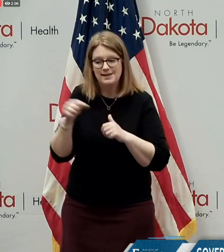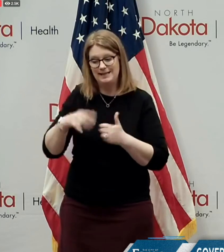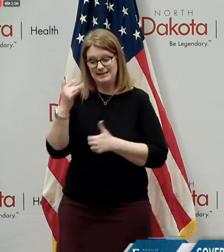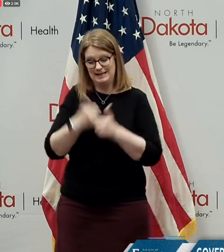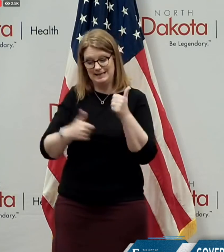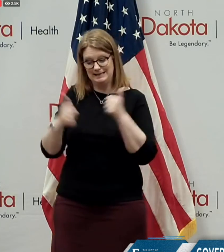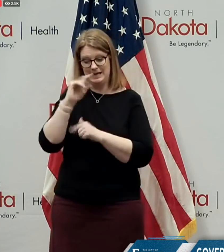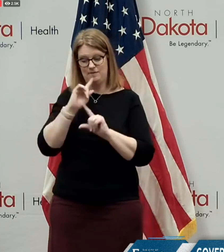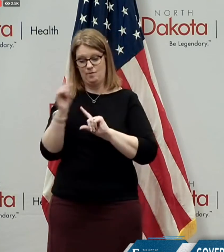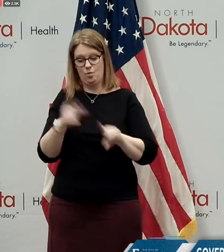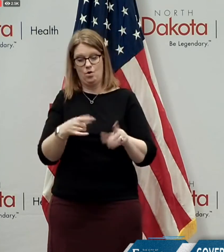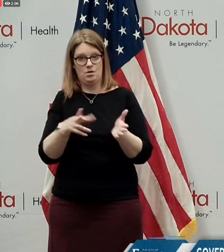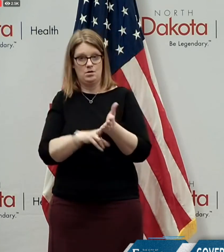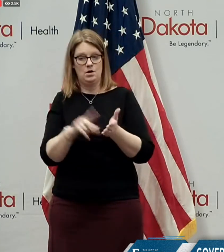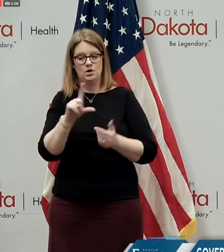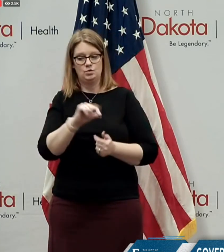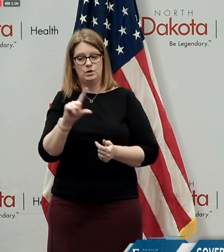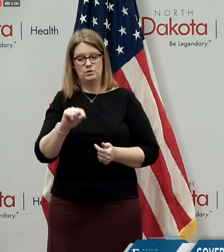order